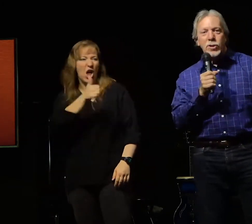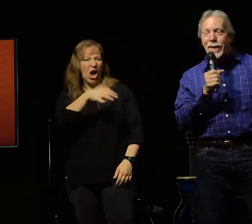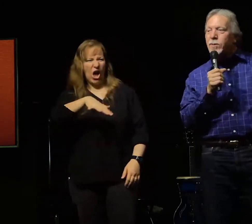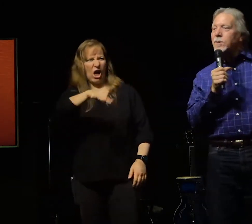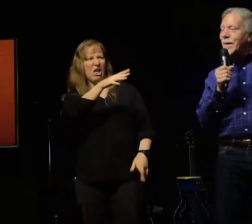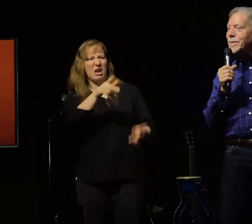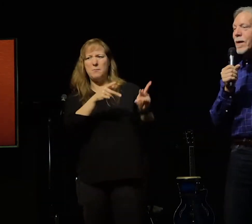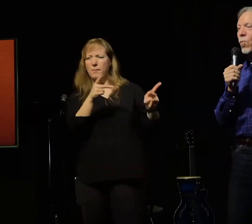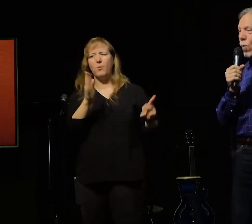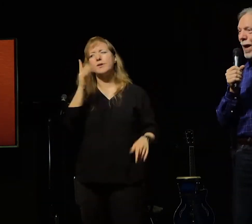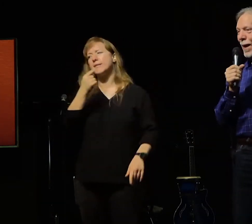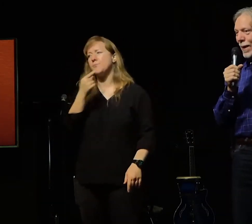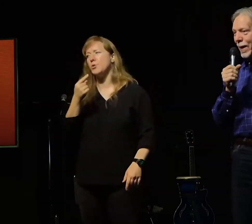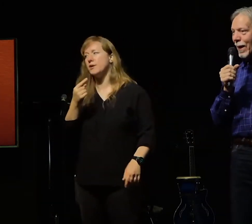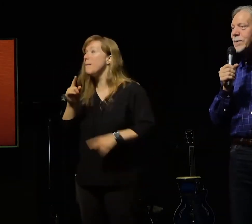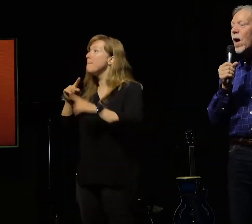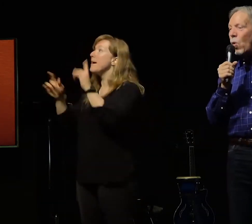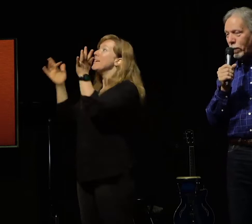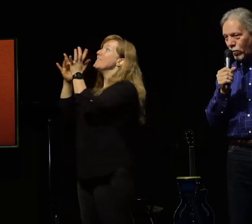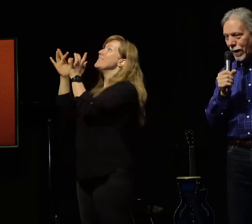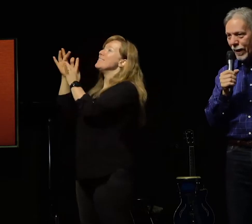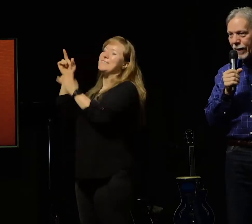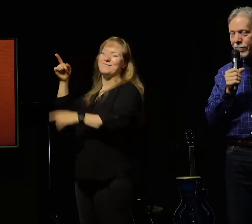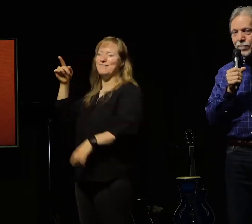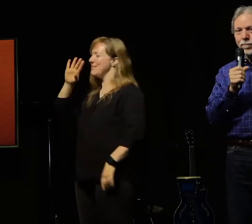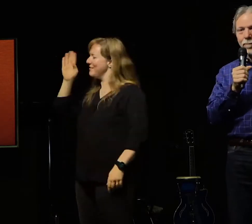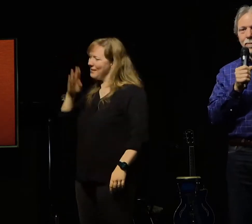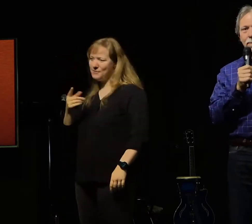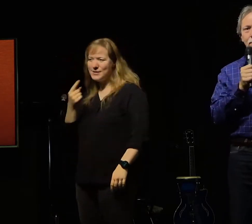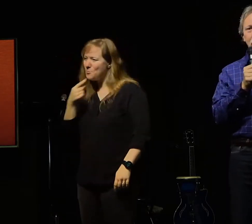Because Jesus is the way. He's the only way.